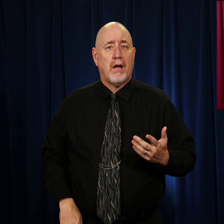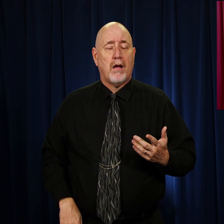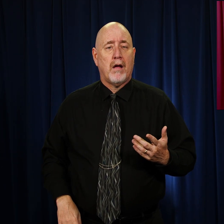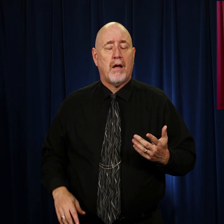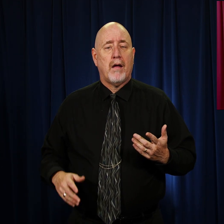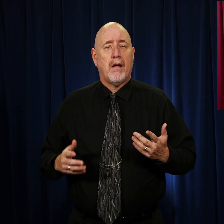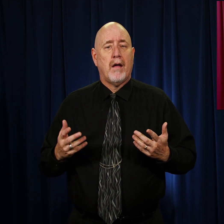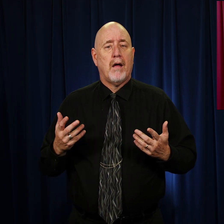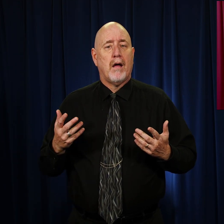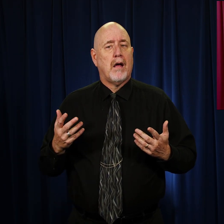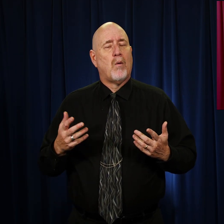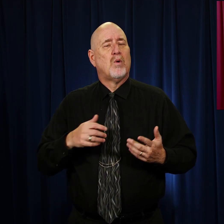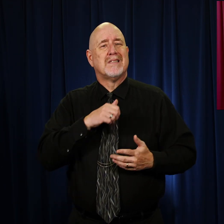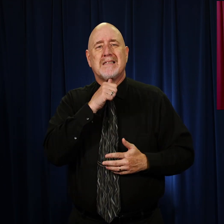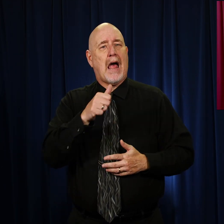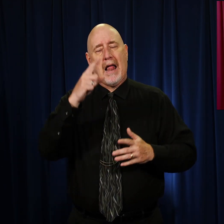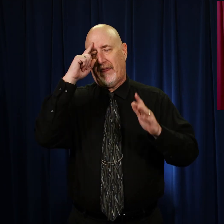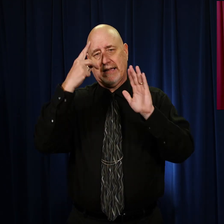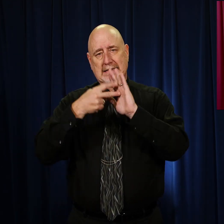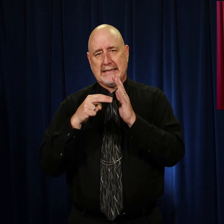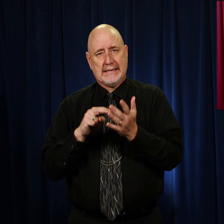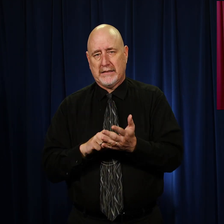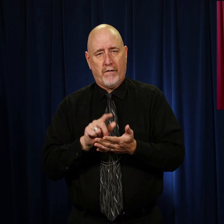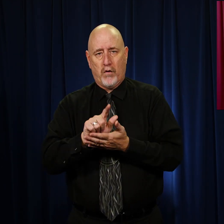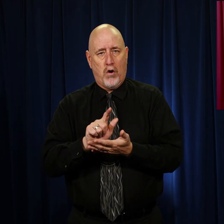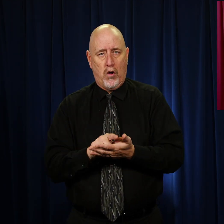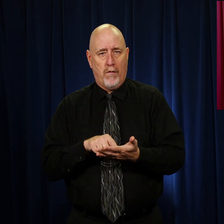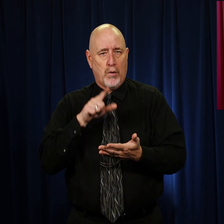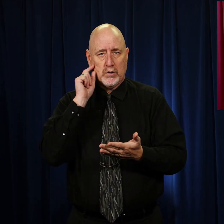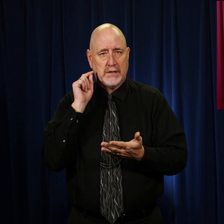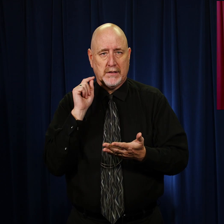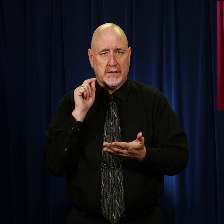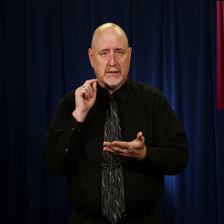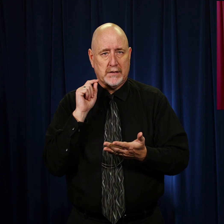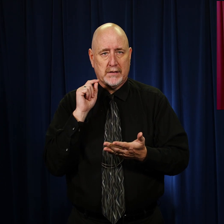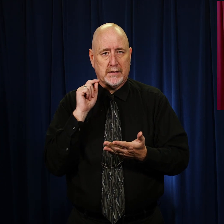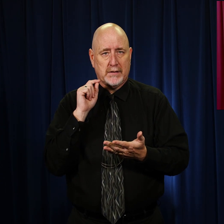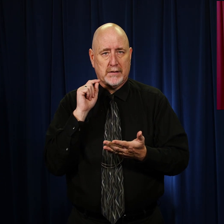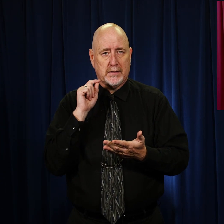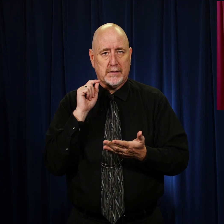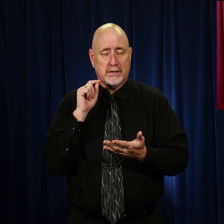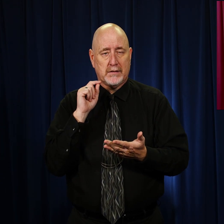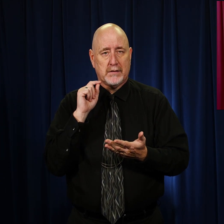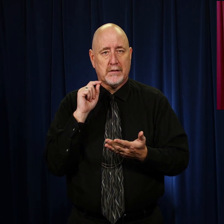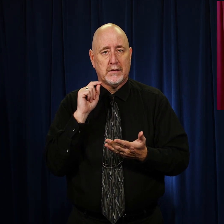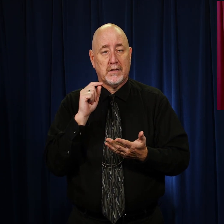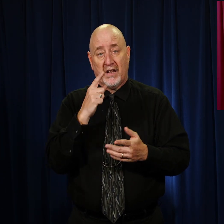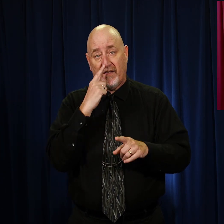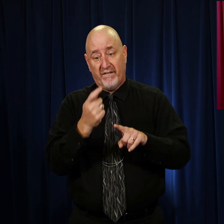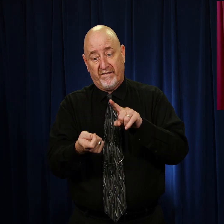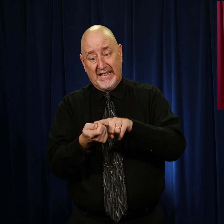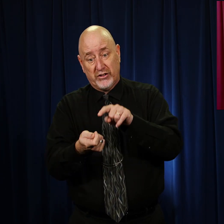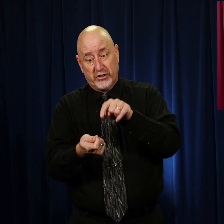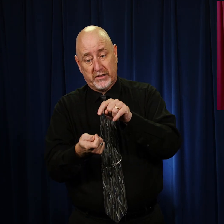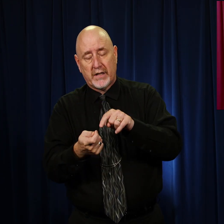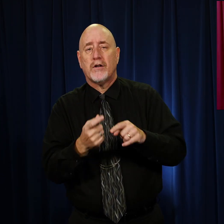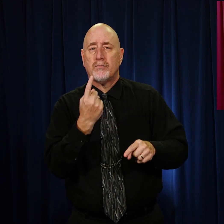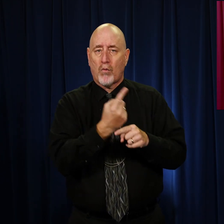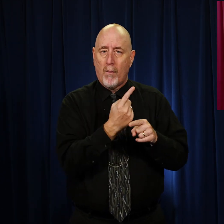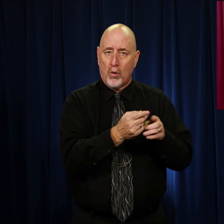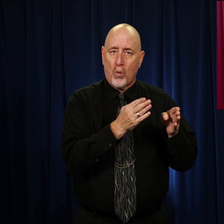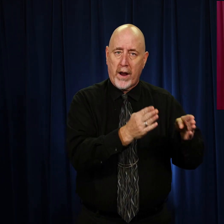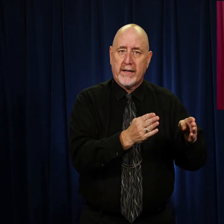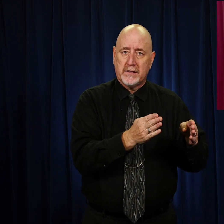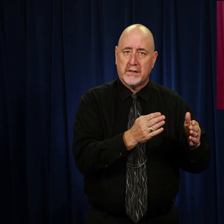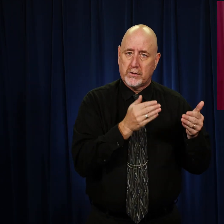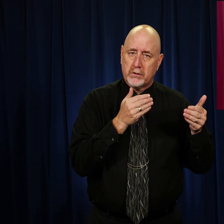struck you on the cheek was not the intent of the law of Moses. you want vengeance, then there are proper